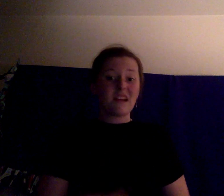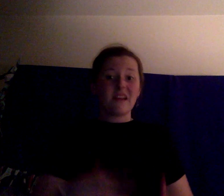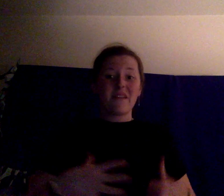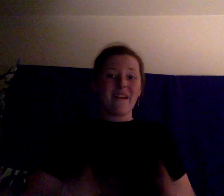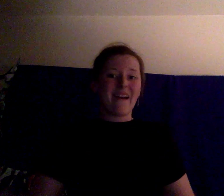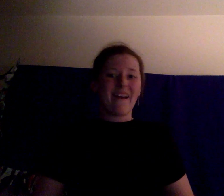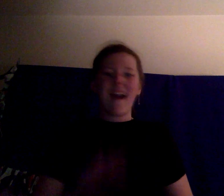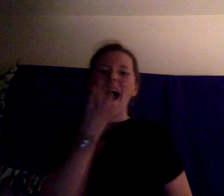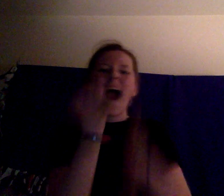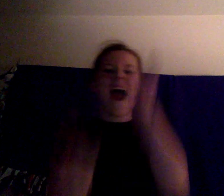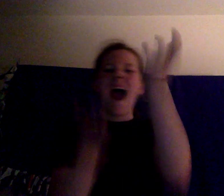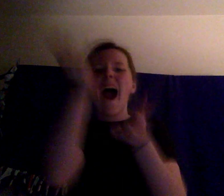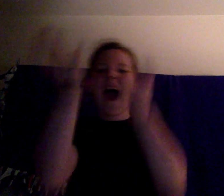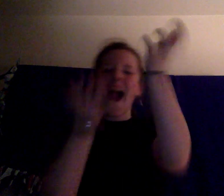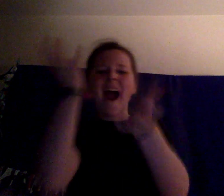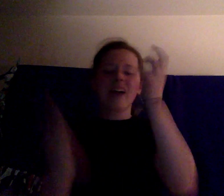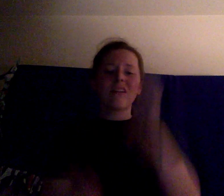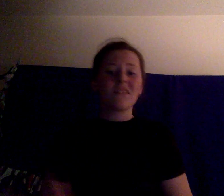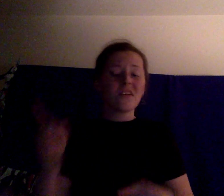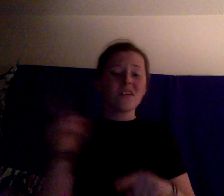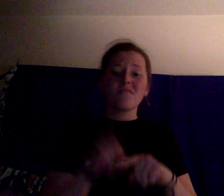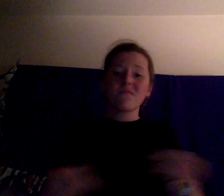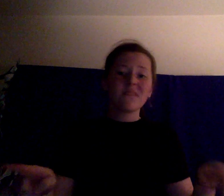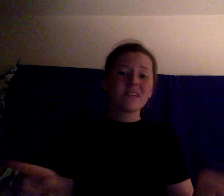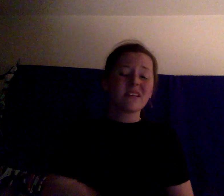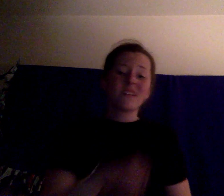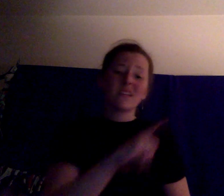thought for a long time about his life was going to change.